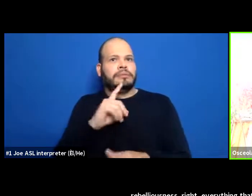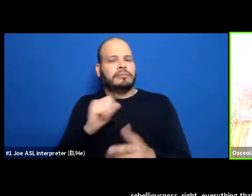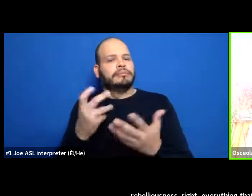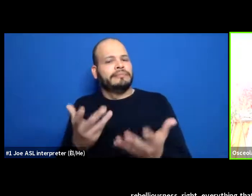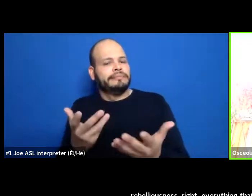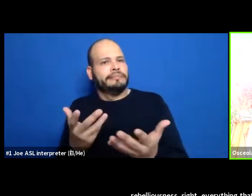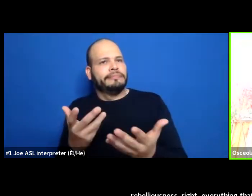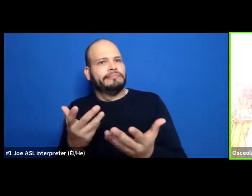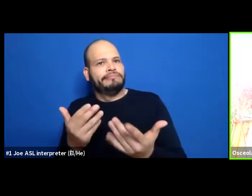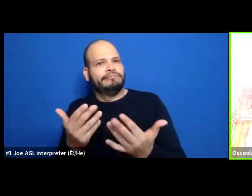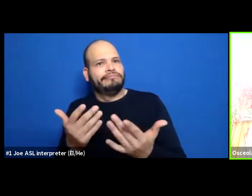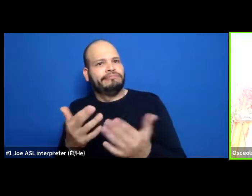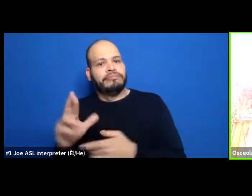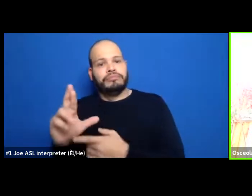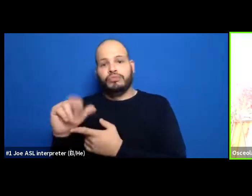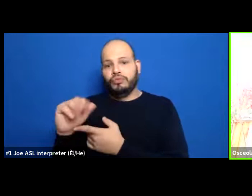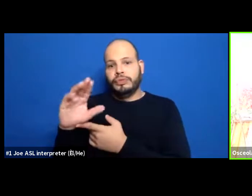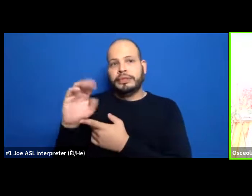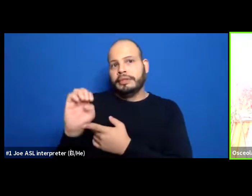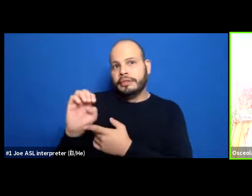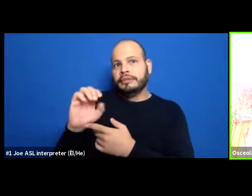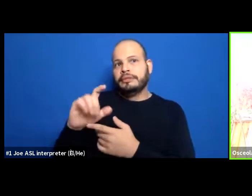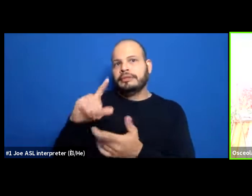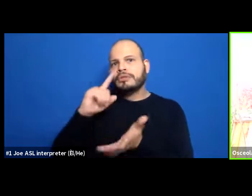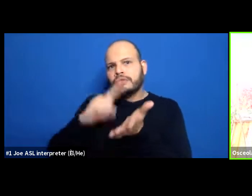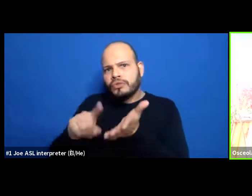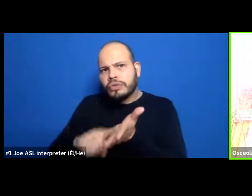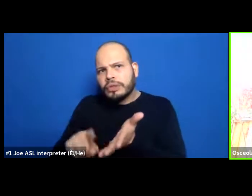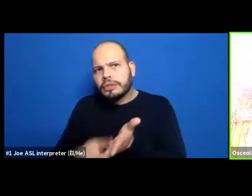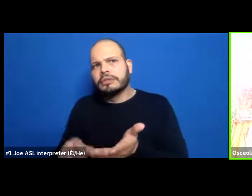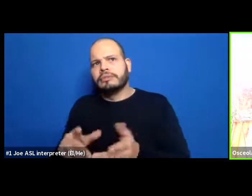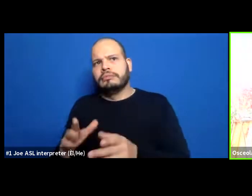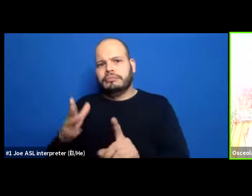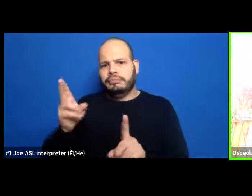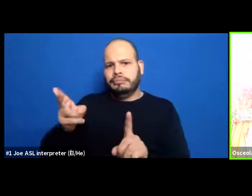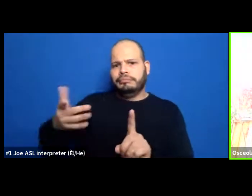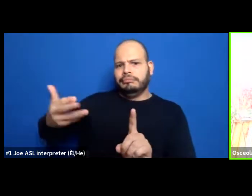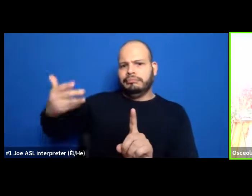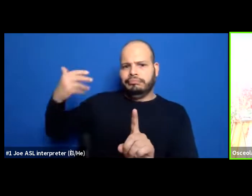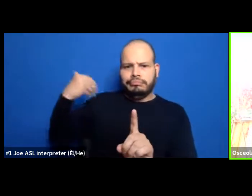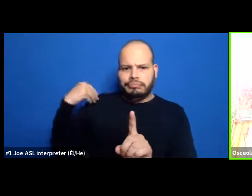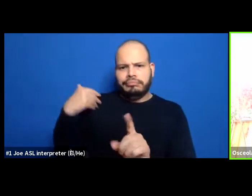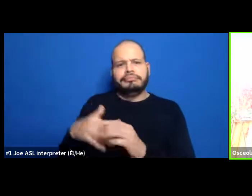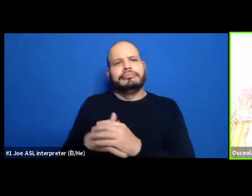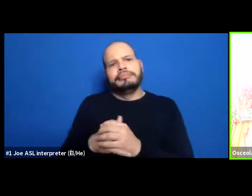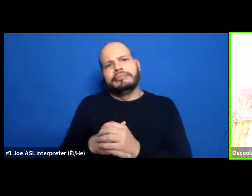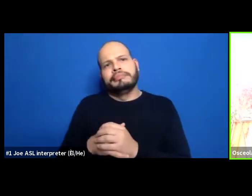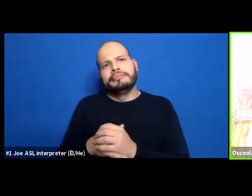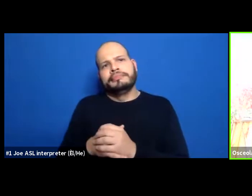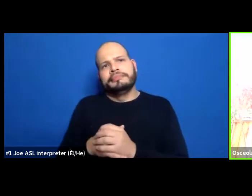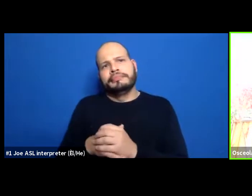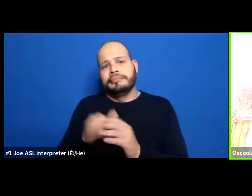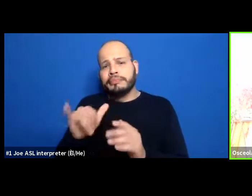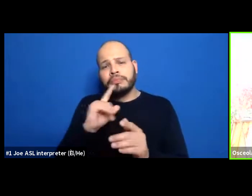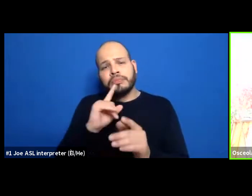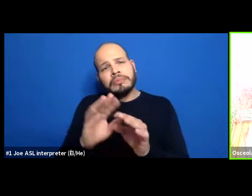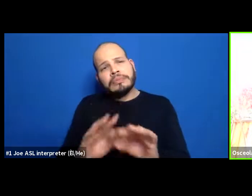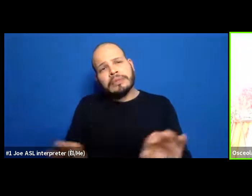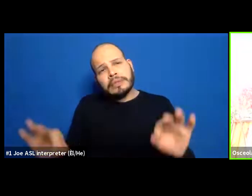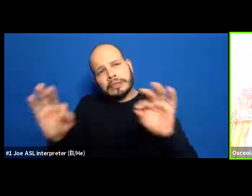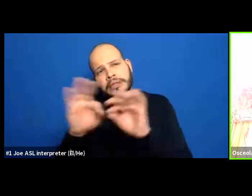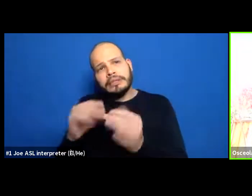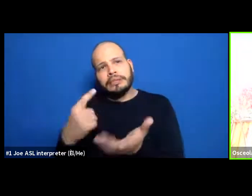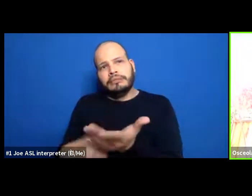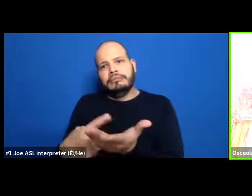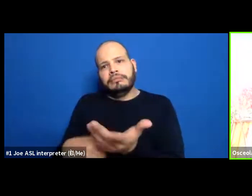begins on the African continent. And I think that's so important to remember, because in this day and age, we still have